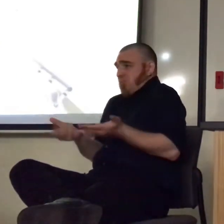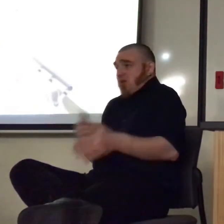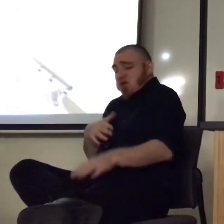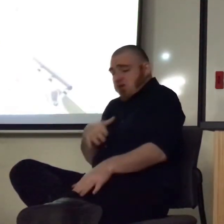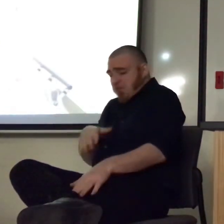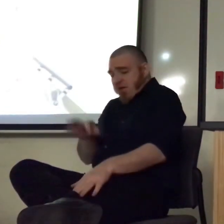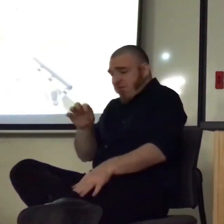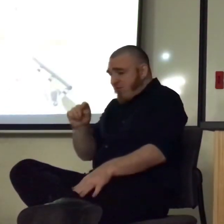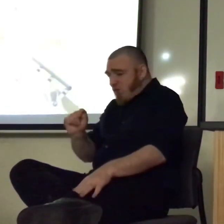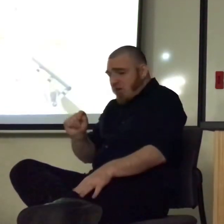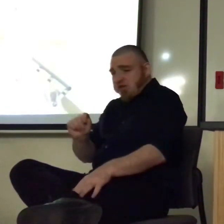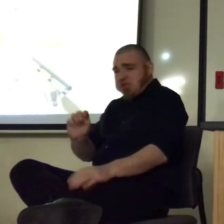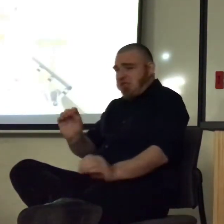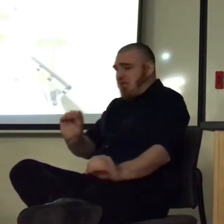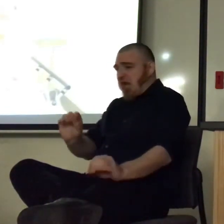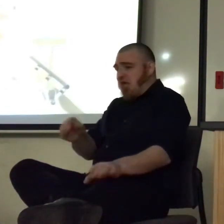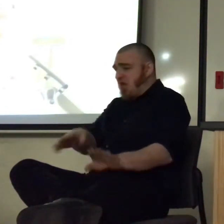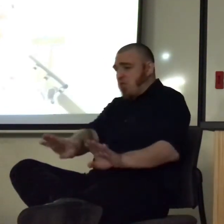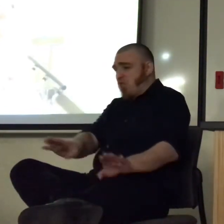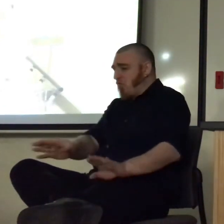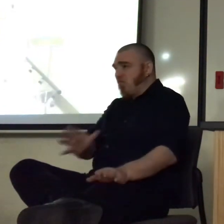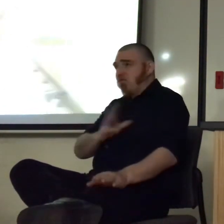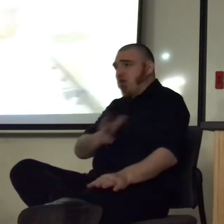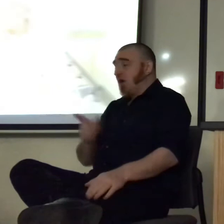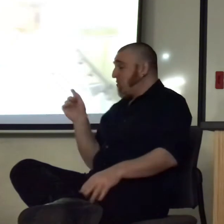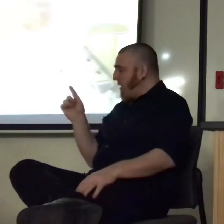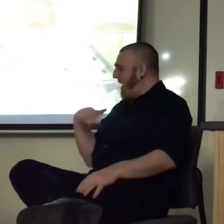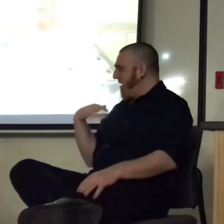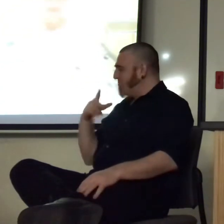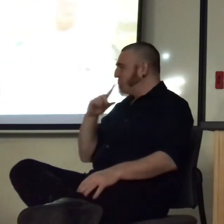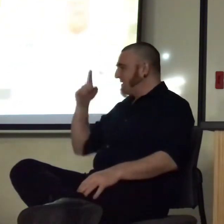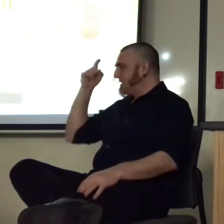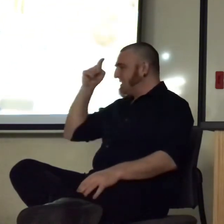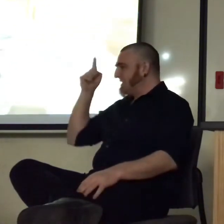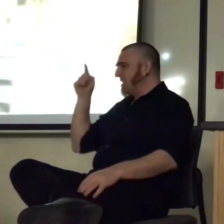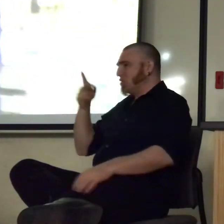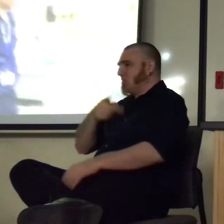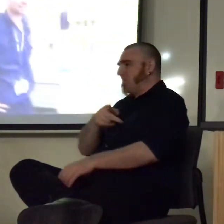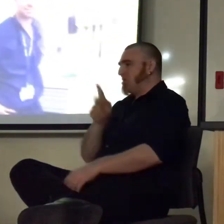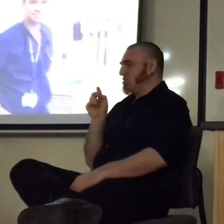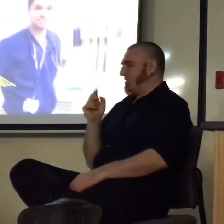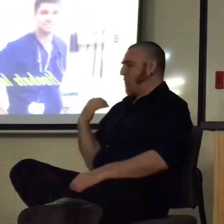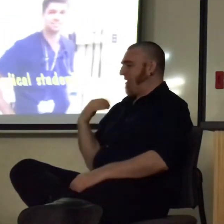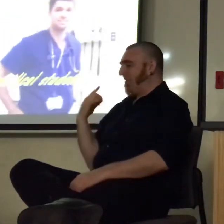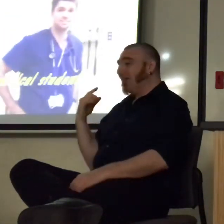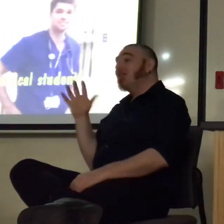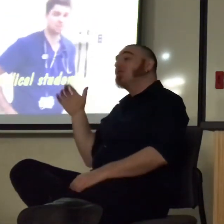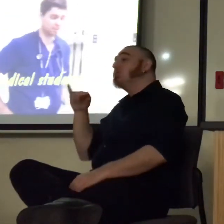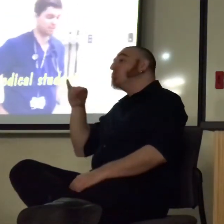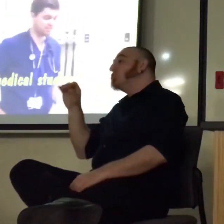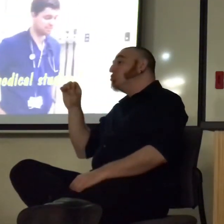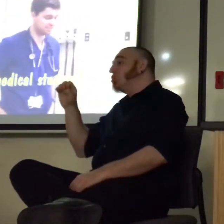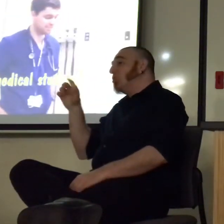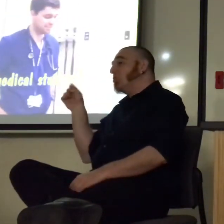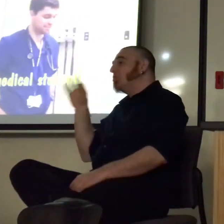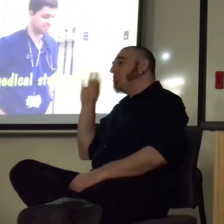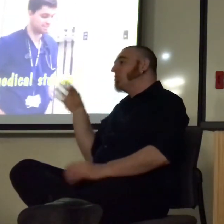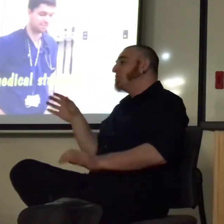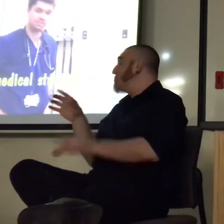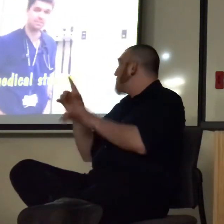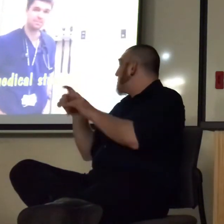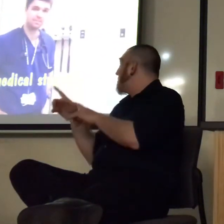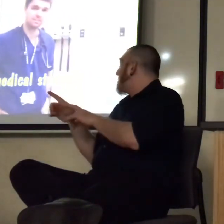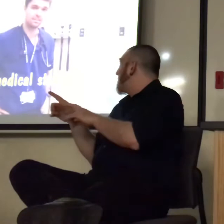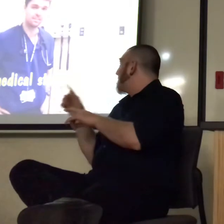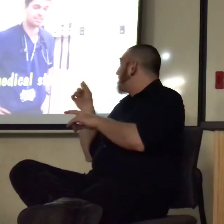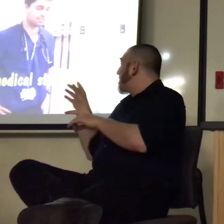good. Very intelligent patient here. Yeah, all right. Okay, so Joe, you're gonna do the exam. We're gonna demonstrate. So what's your